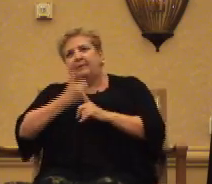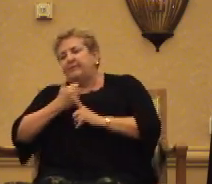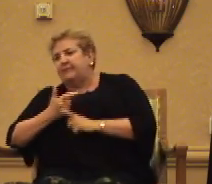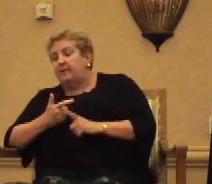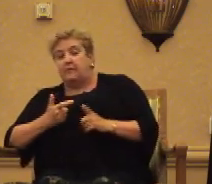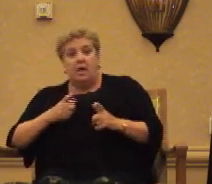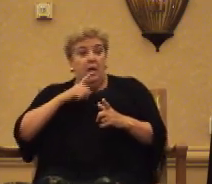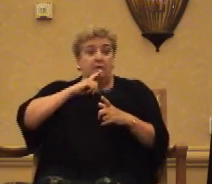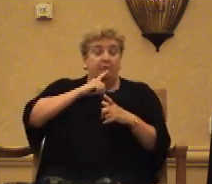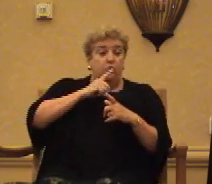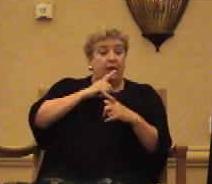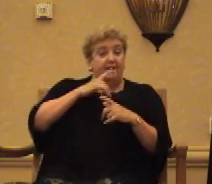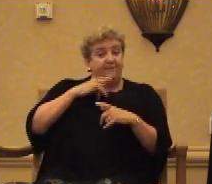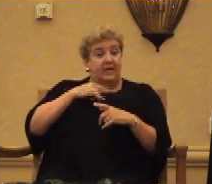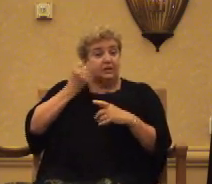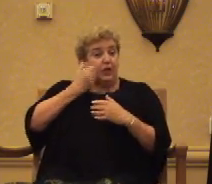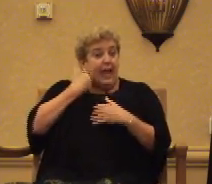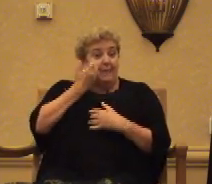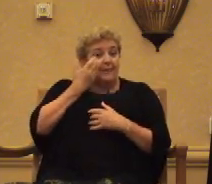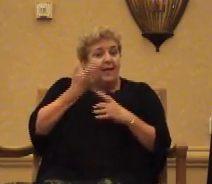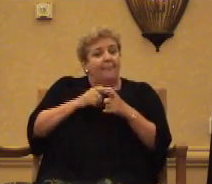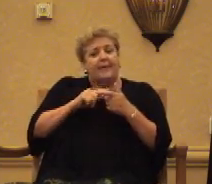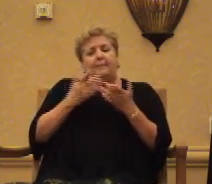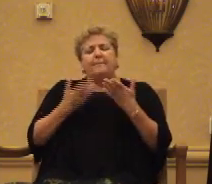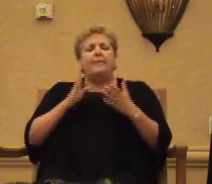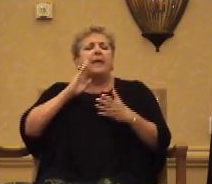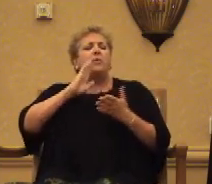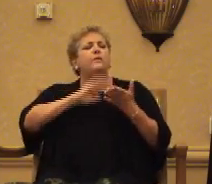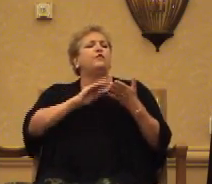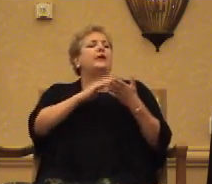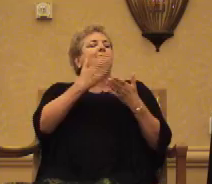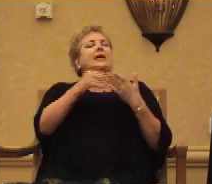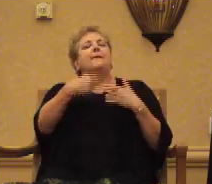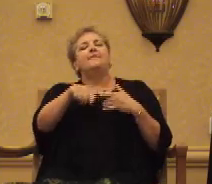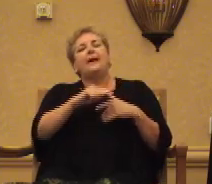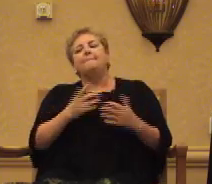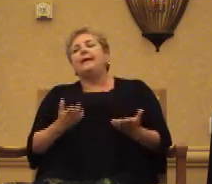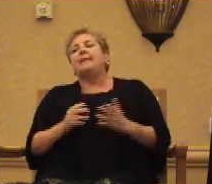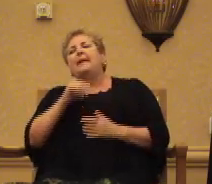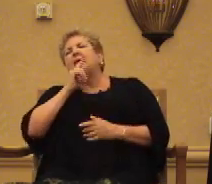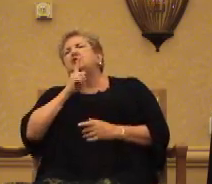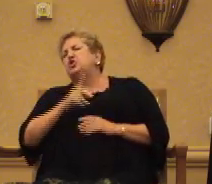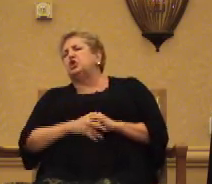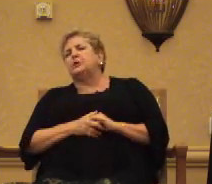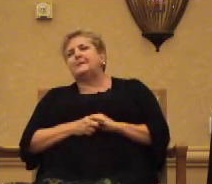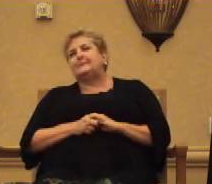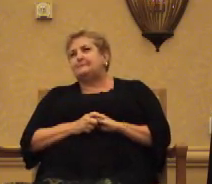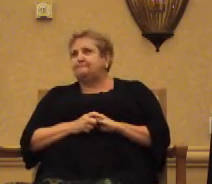really ashamed, I might forgive some of them. I'm not sure, I don't know. It's on their level of